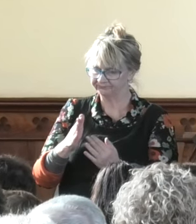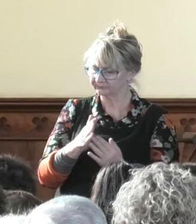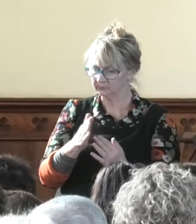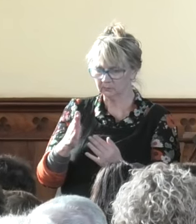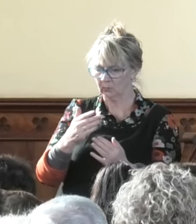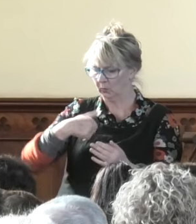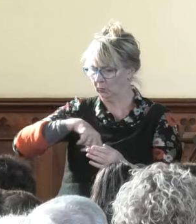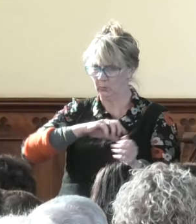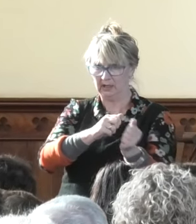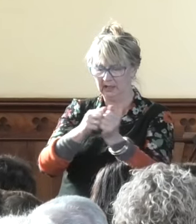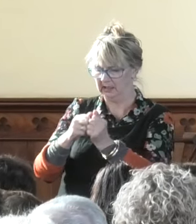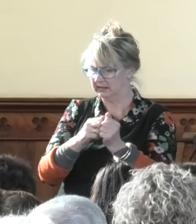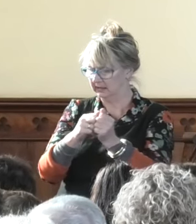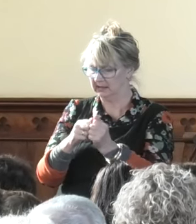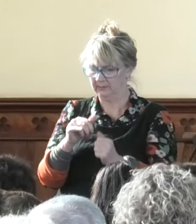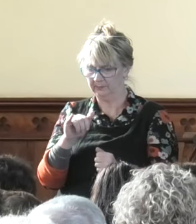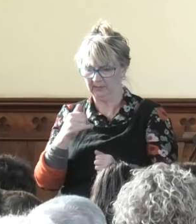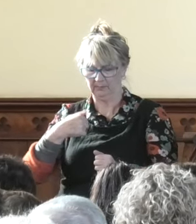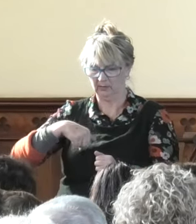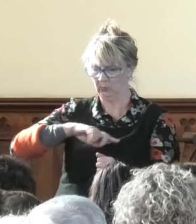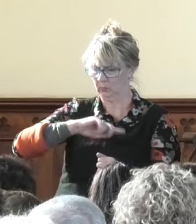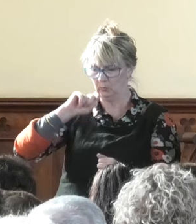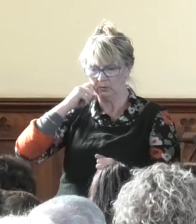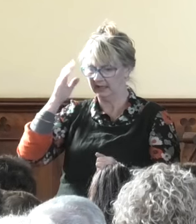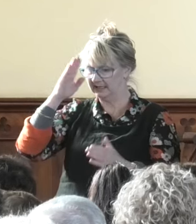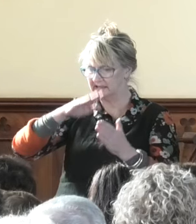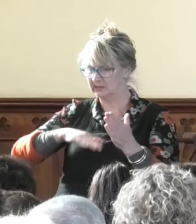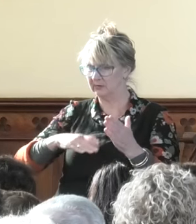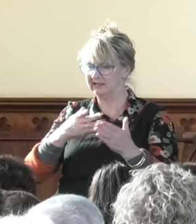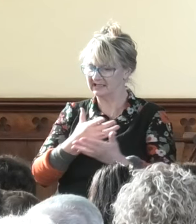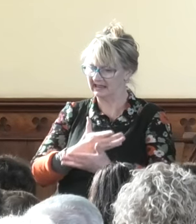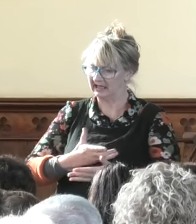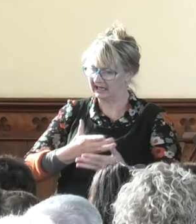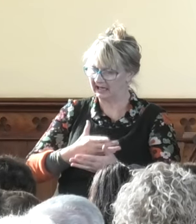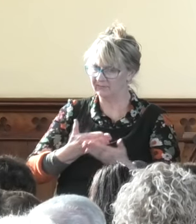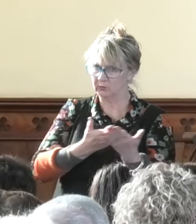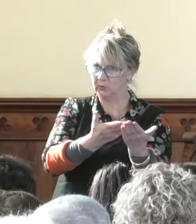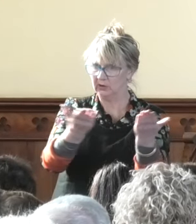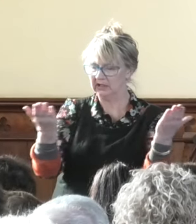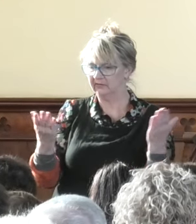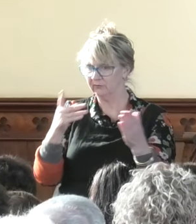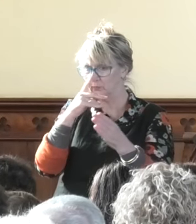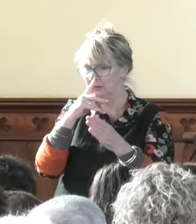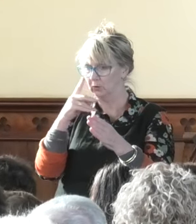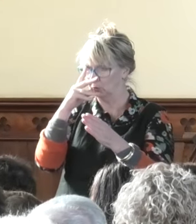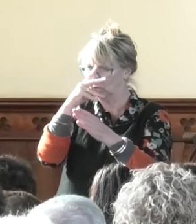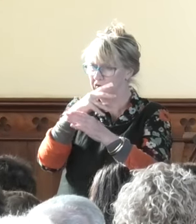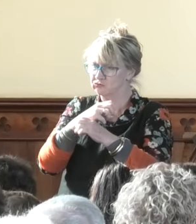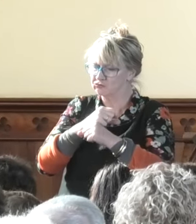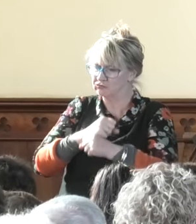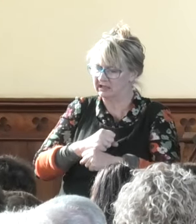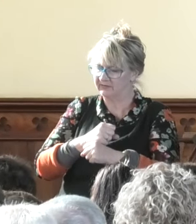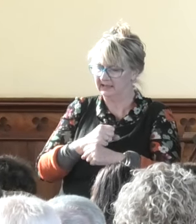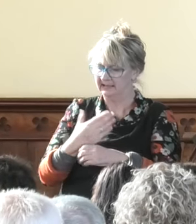that as we gather we might experience the comfort that you grant to those who are grieving, And pray this